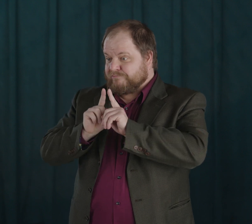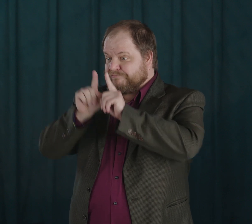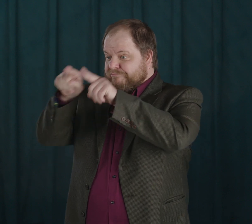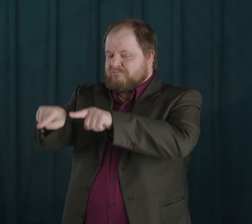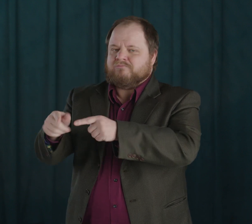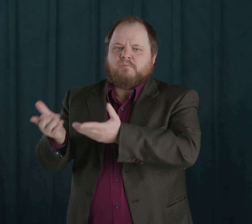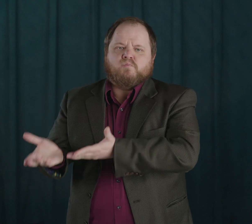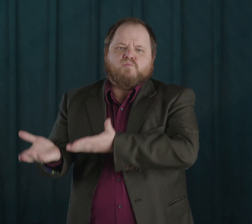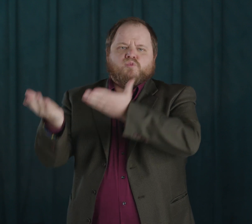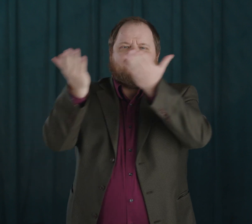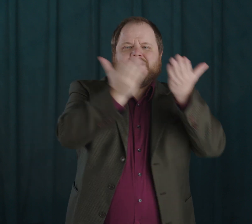unable to get to the site.